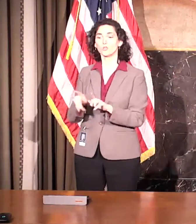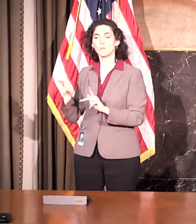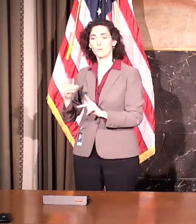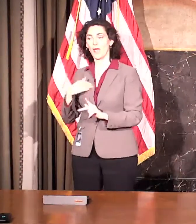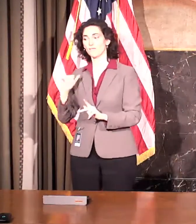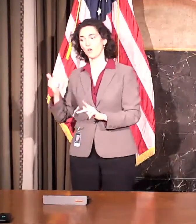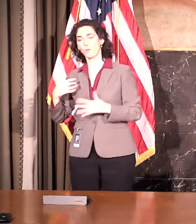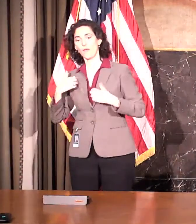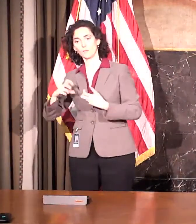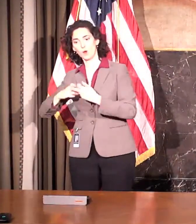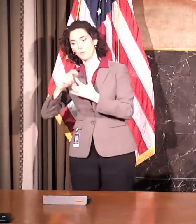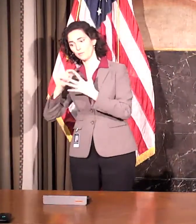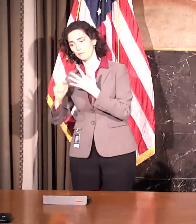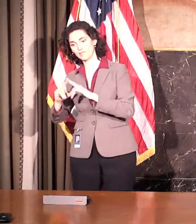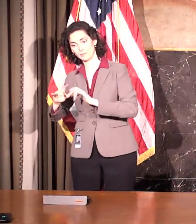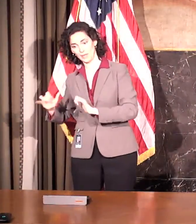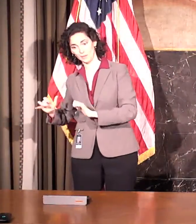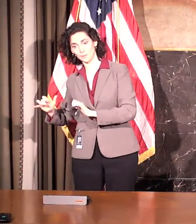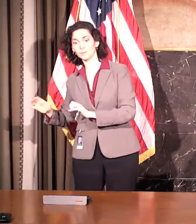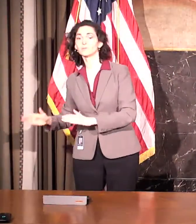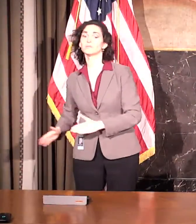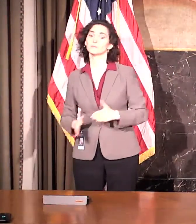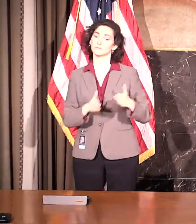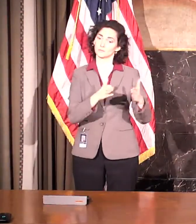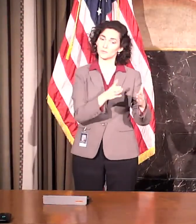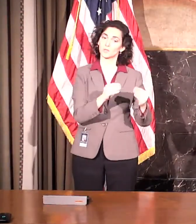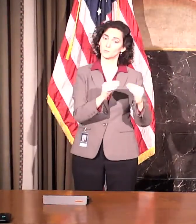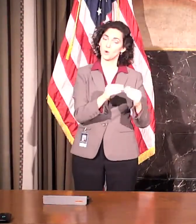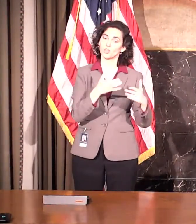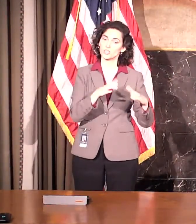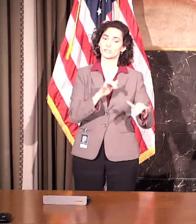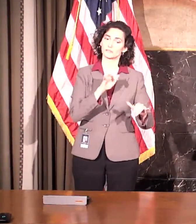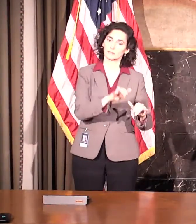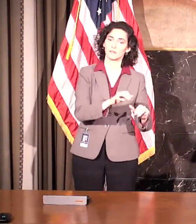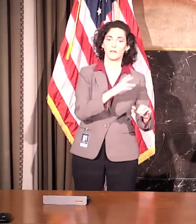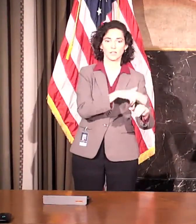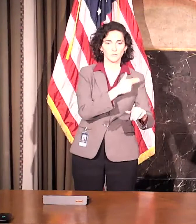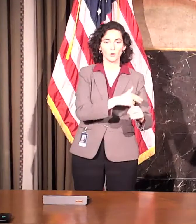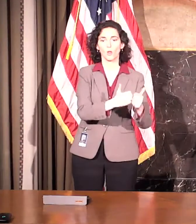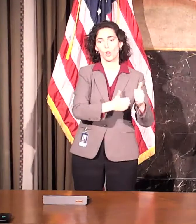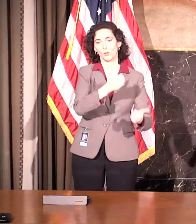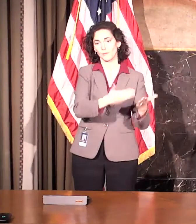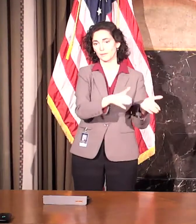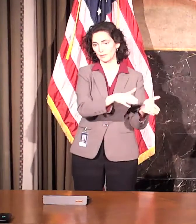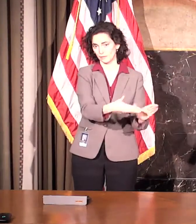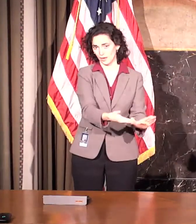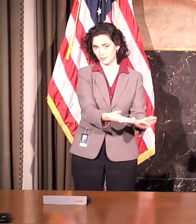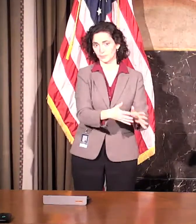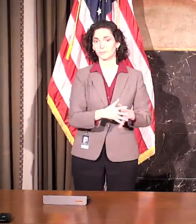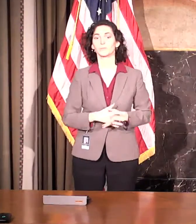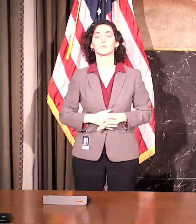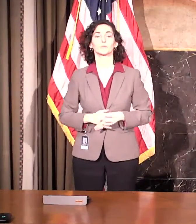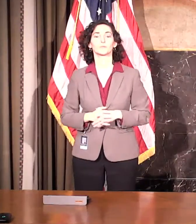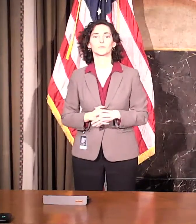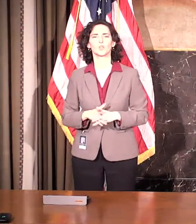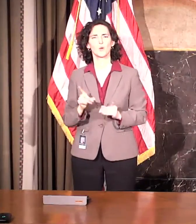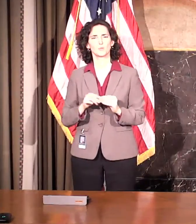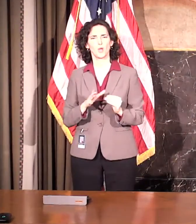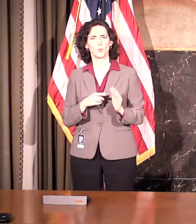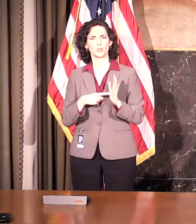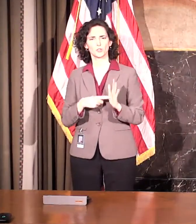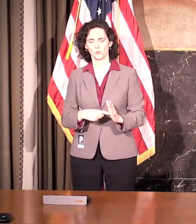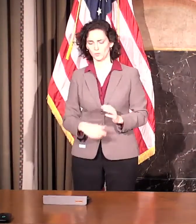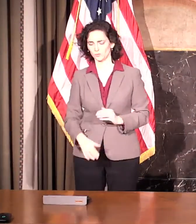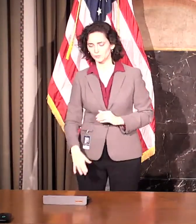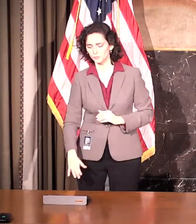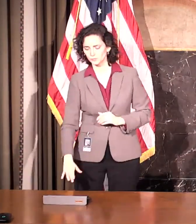be taking a look at that. And one of the things I wanted to show you is just how pronounced this is when